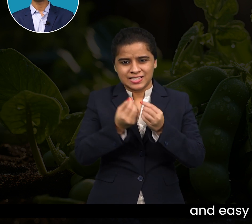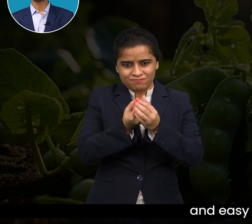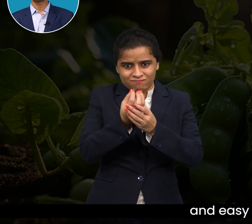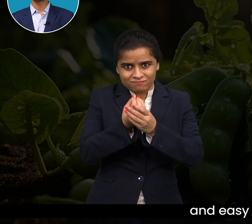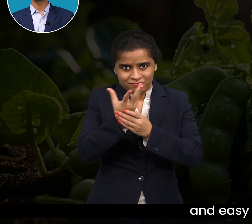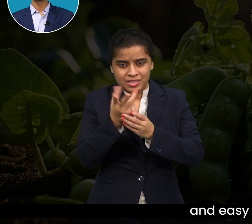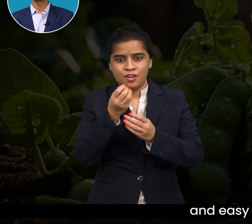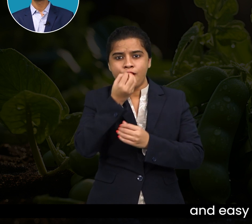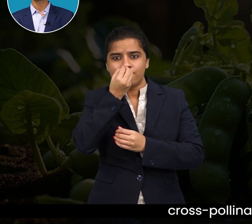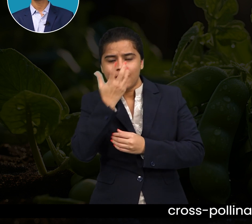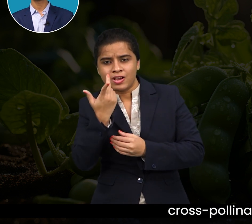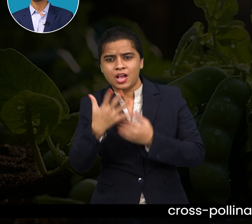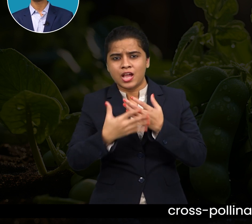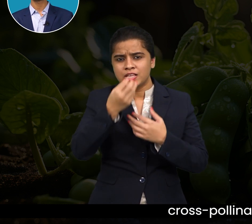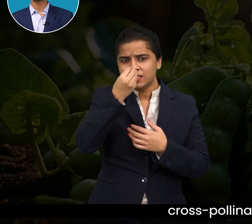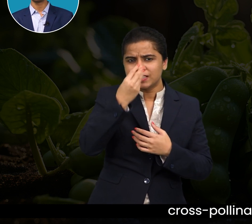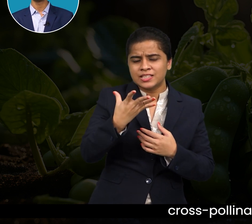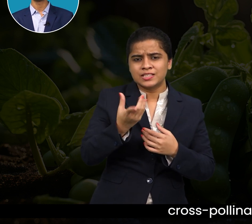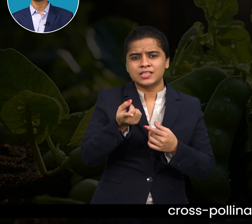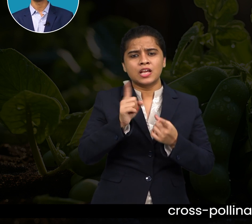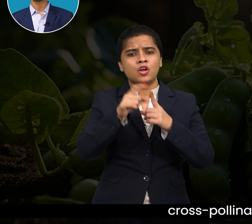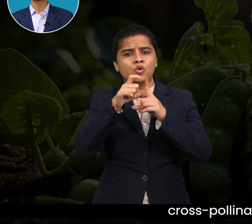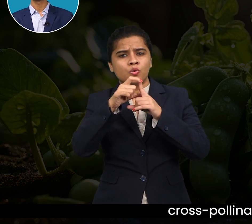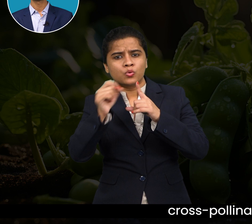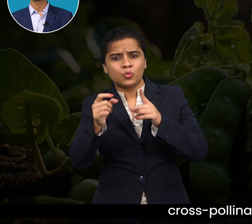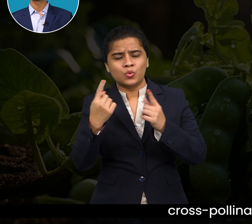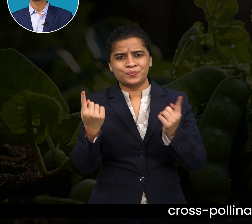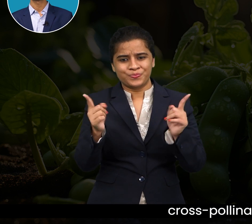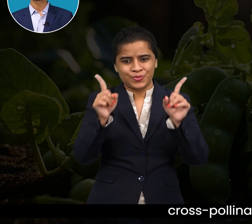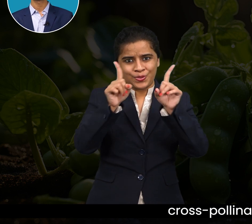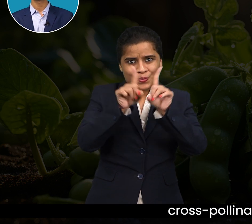and easy to conduct cross-pollination artificially.